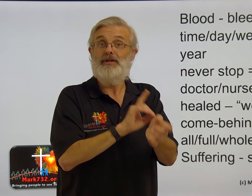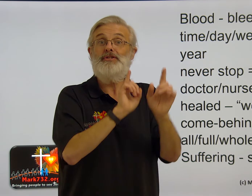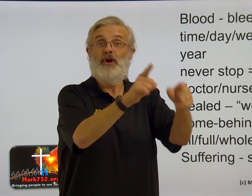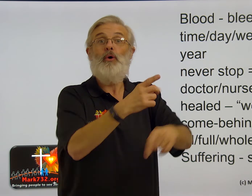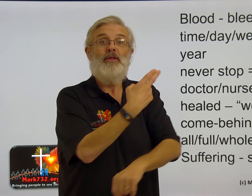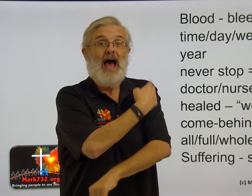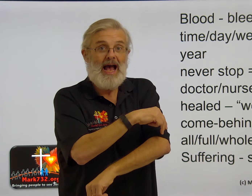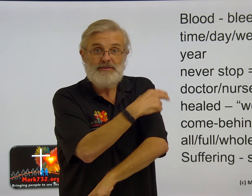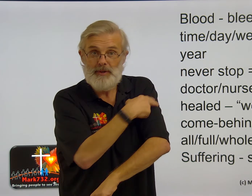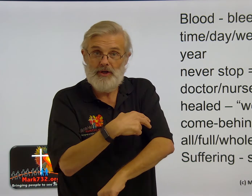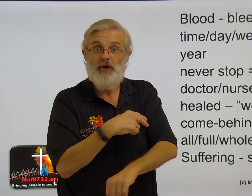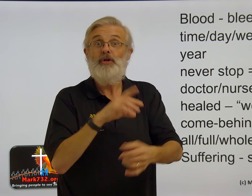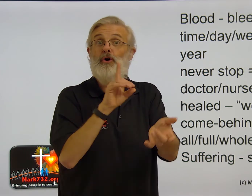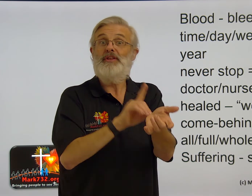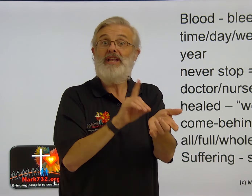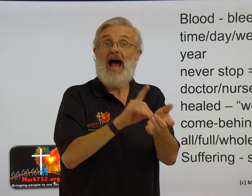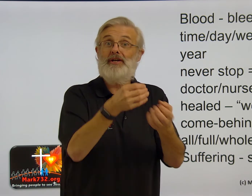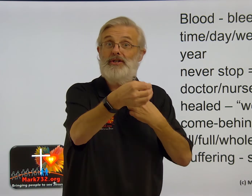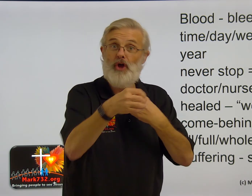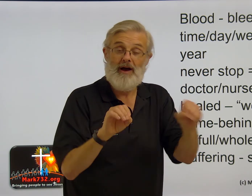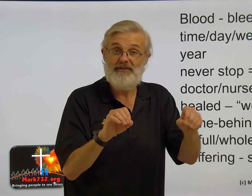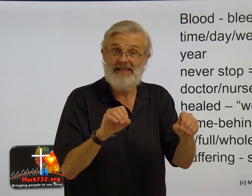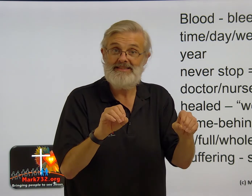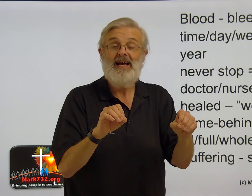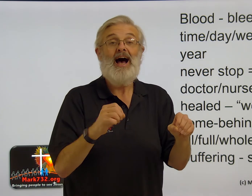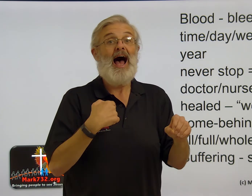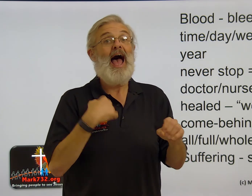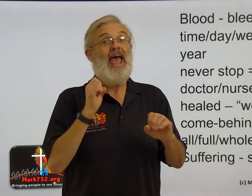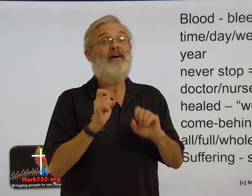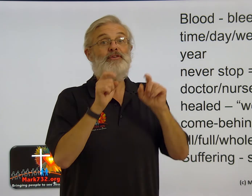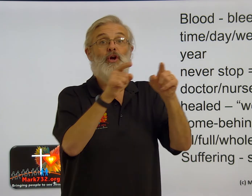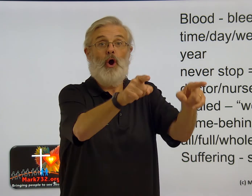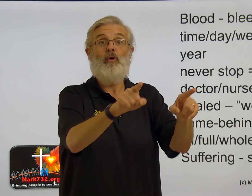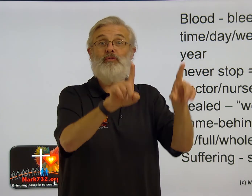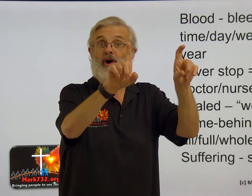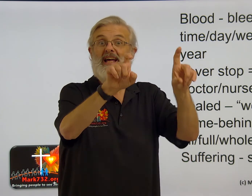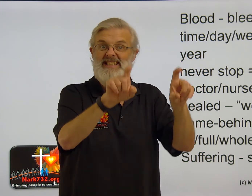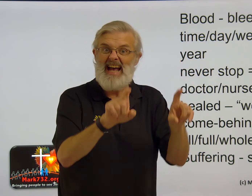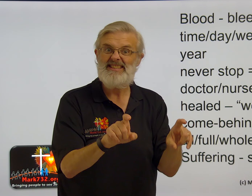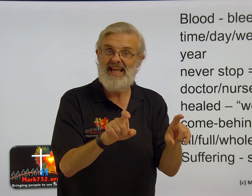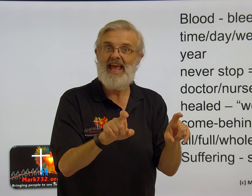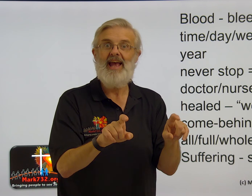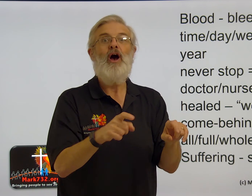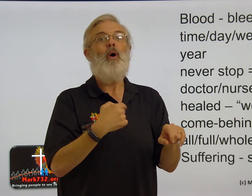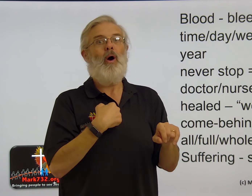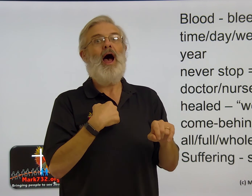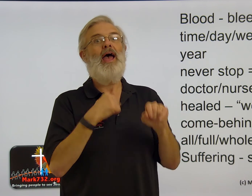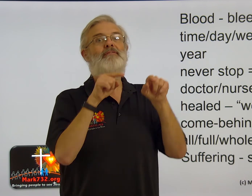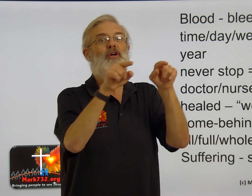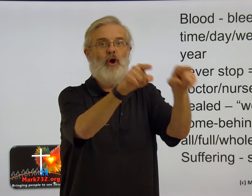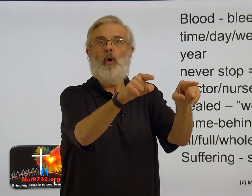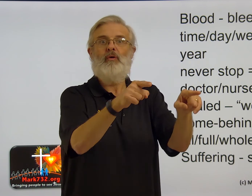go to the hospital, you go to the doctor's office, I have to go for testing, or I have to go